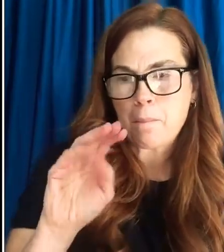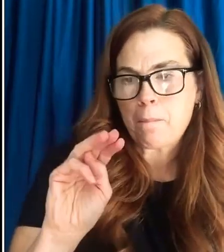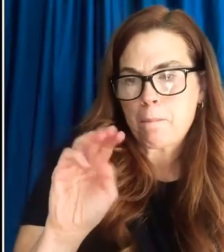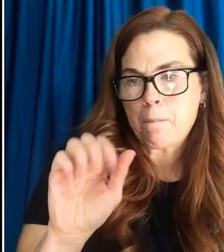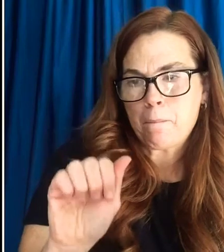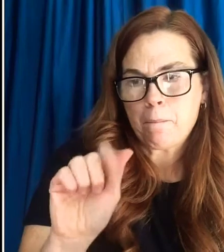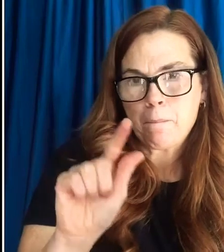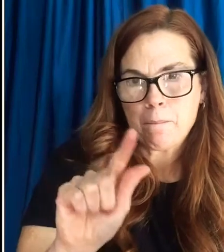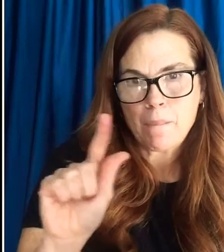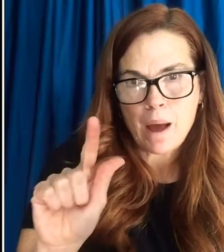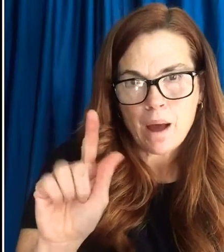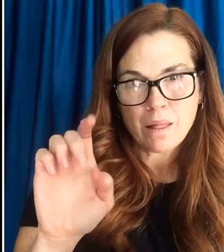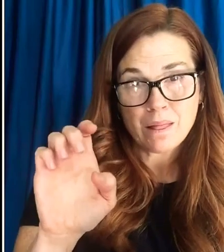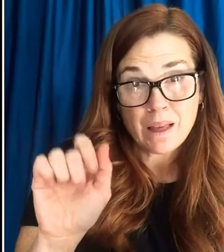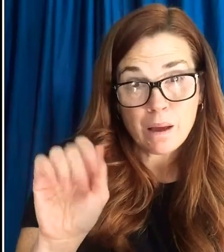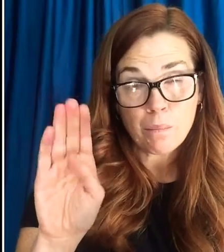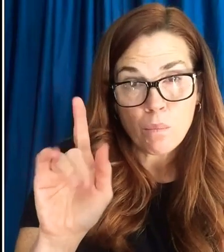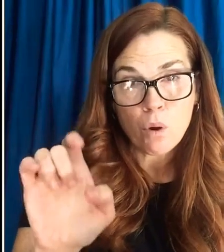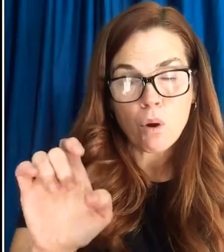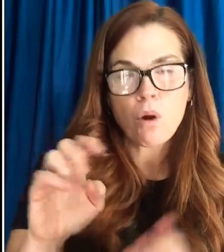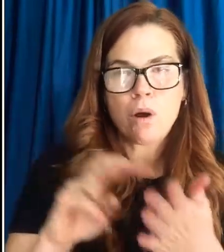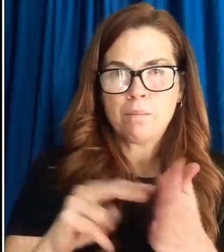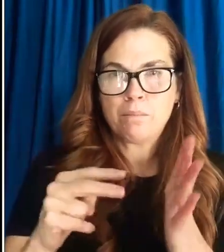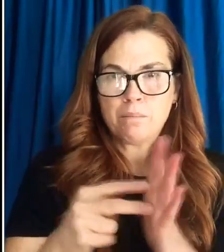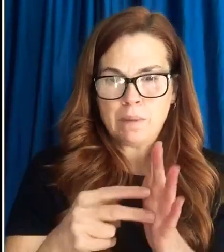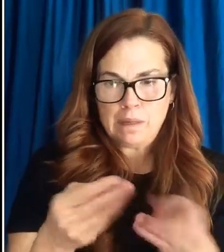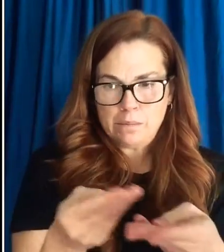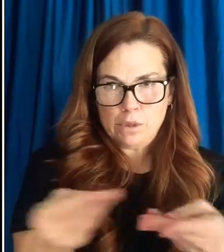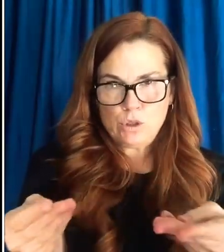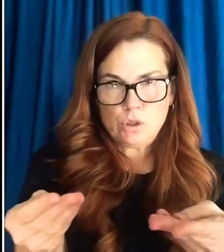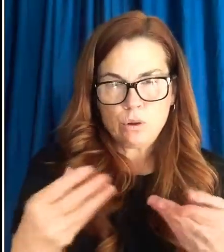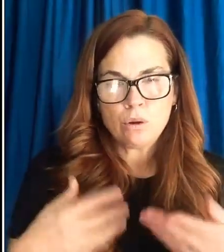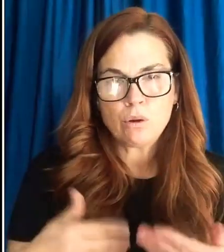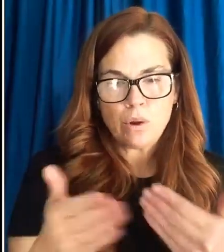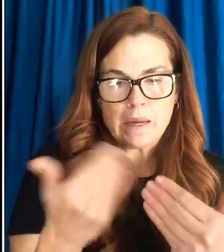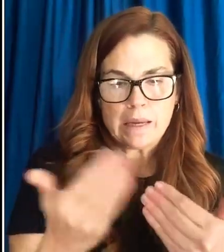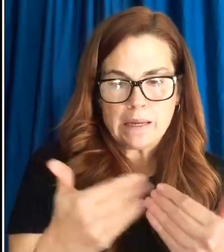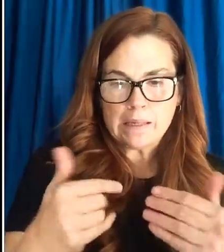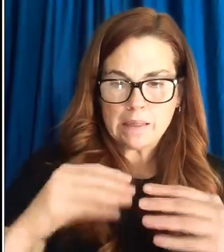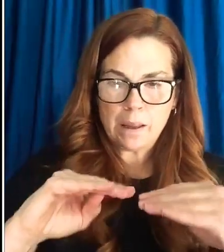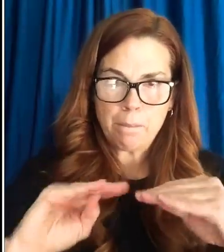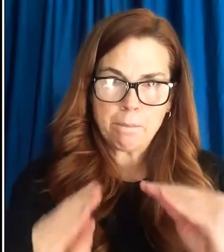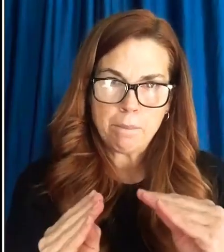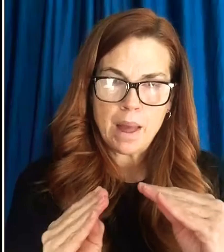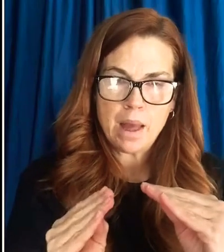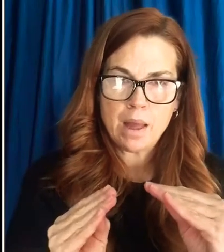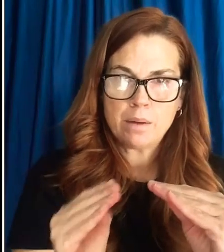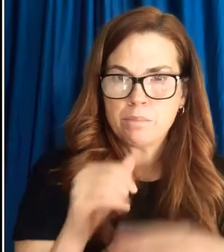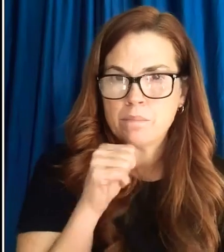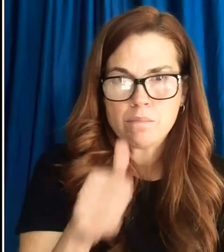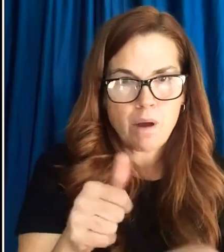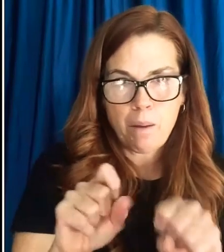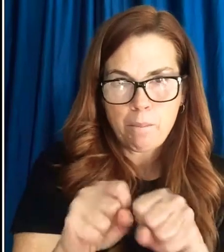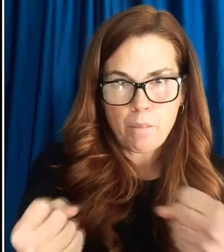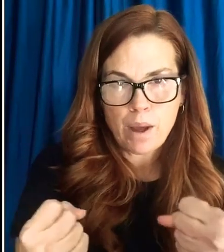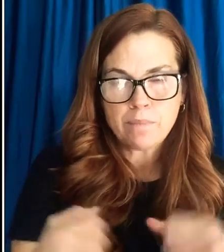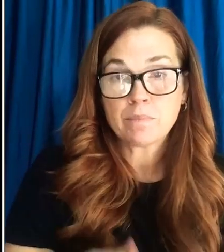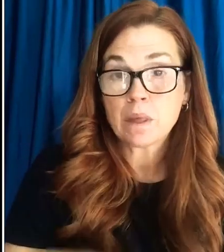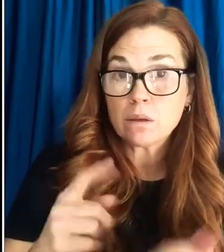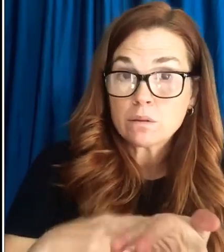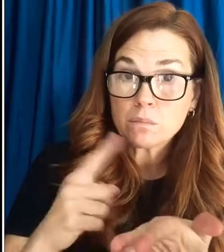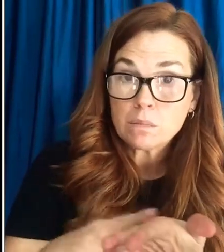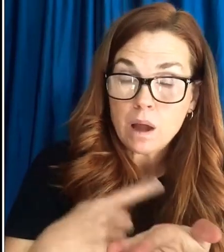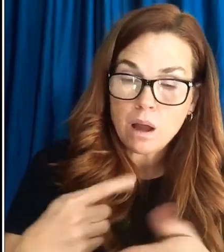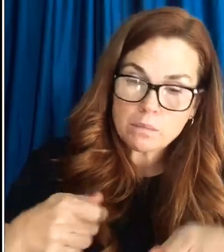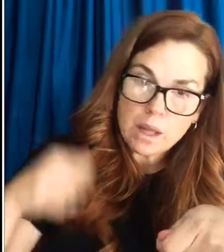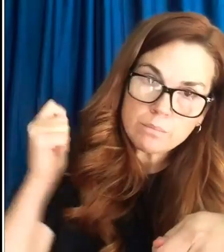is malleability. In order to be malleable, a material must be easily bent or shaped without breaking. Sometimes metals are